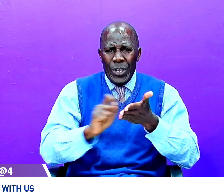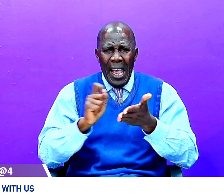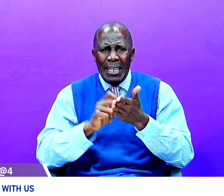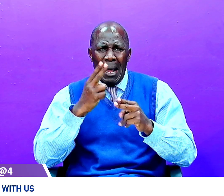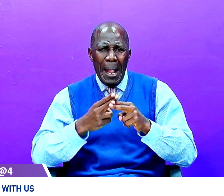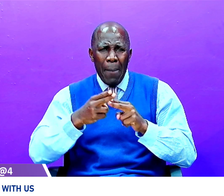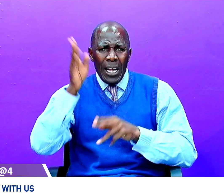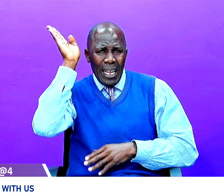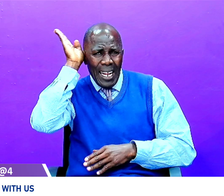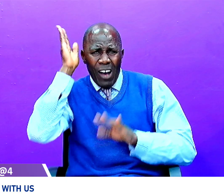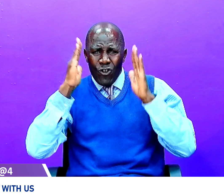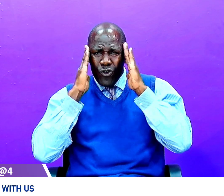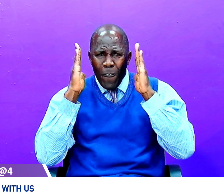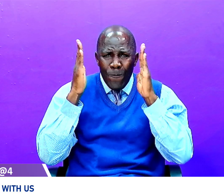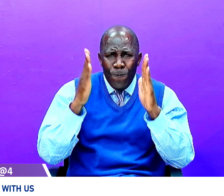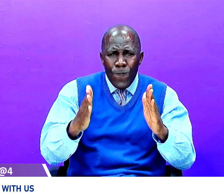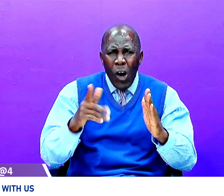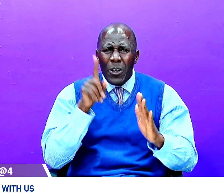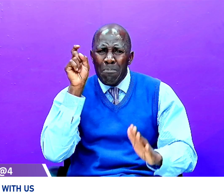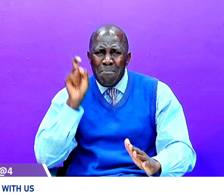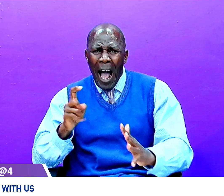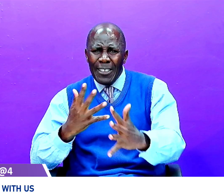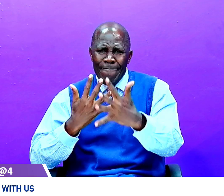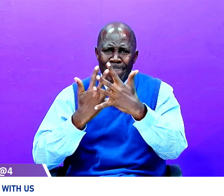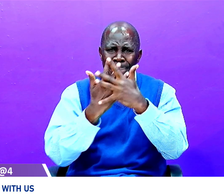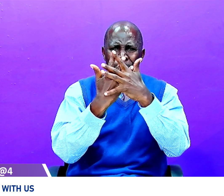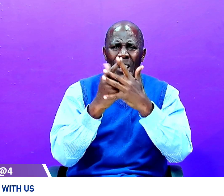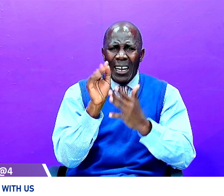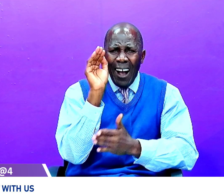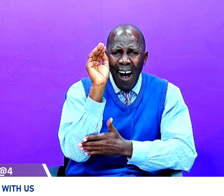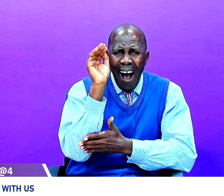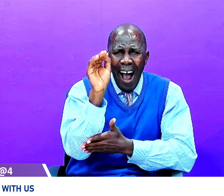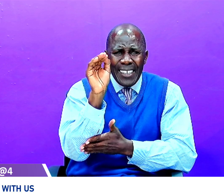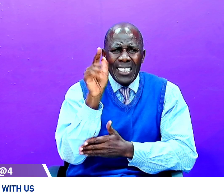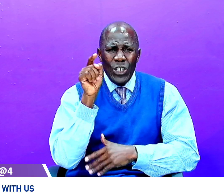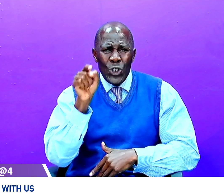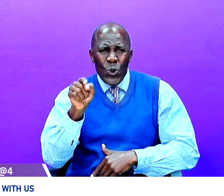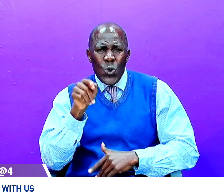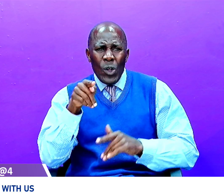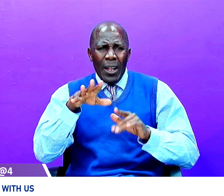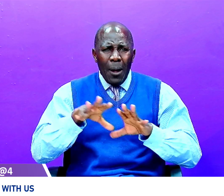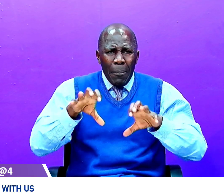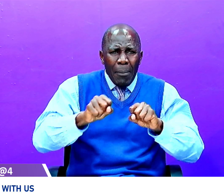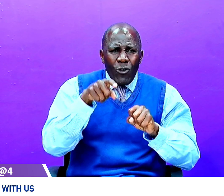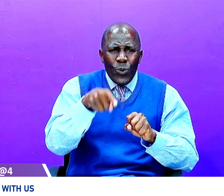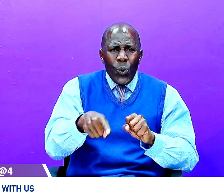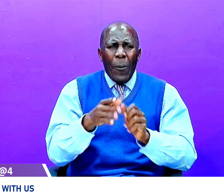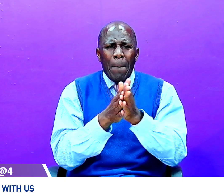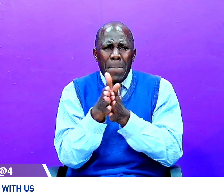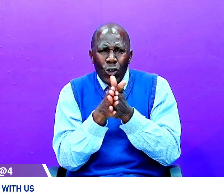Aden Duale to focus on arresting and charging the culprits instead of suspending the